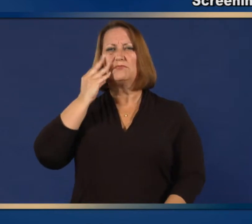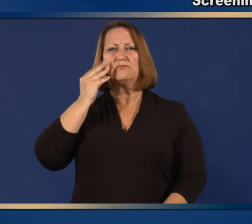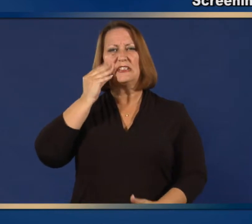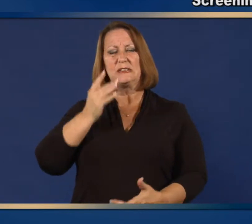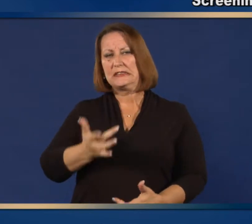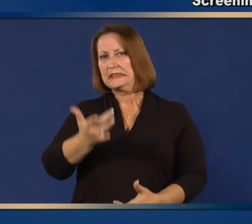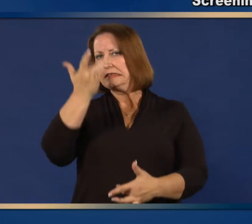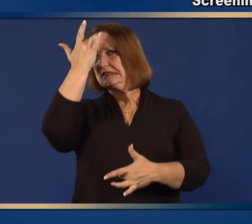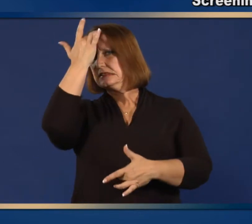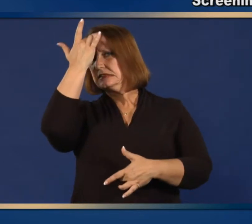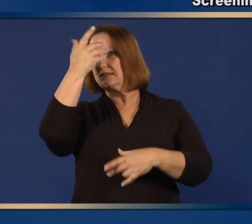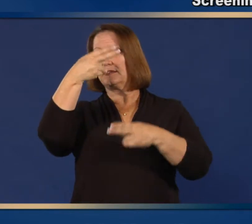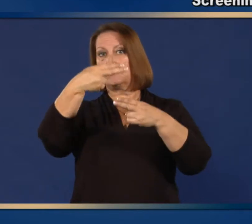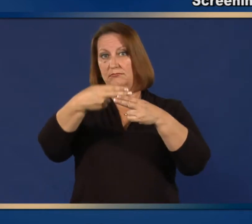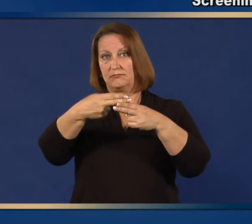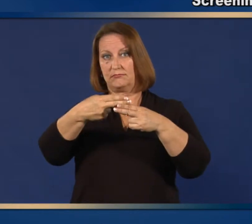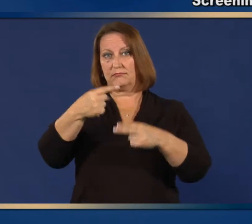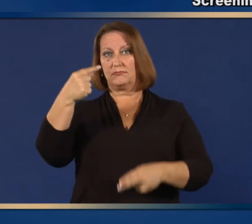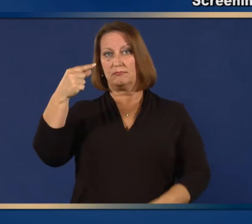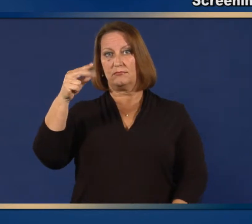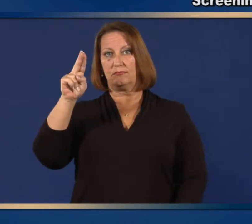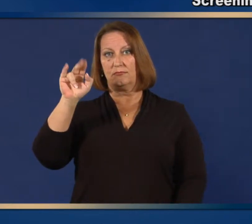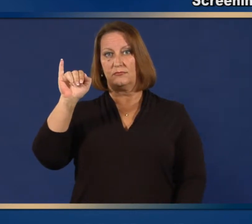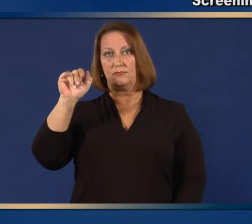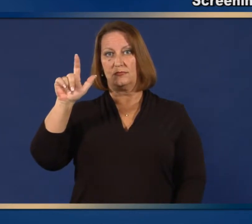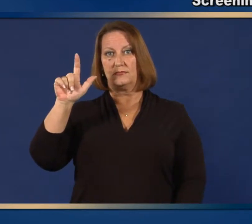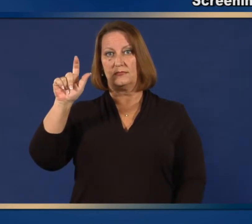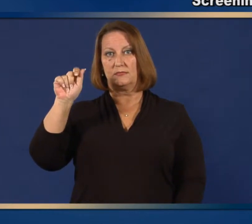-Barre syndrome? 13.